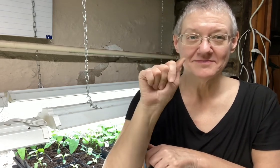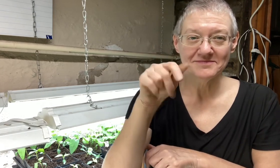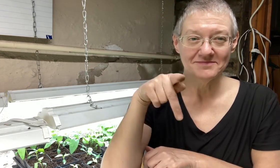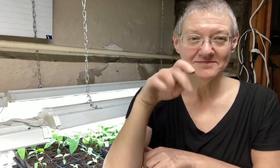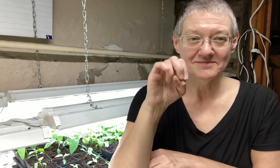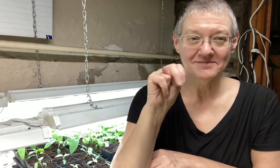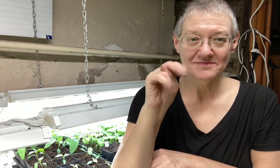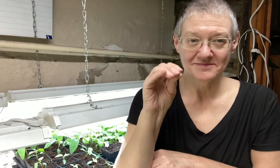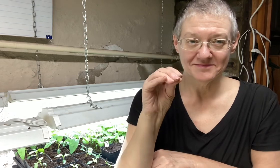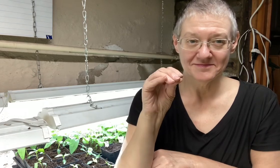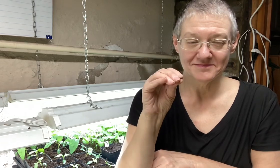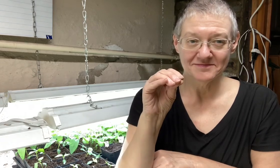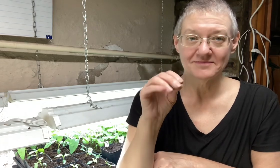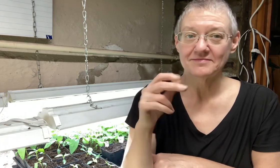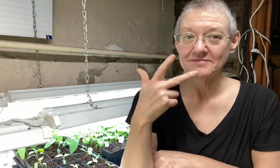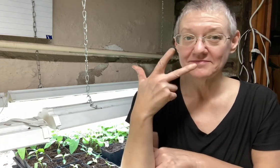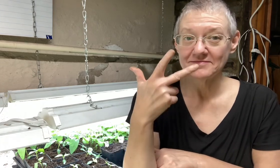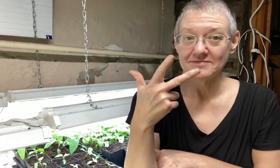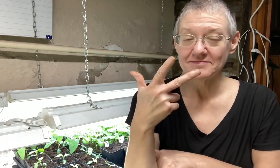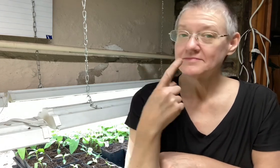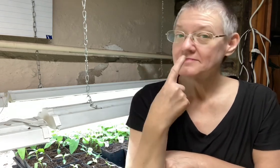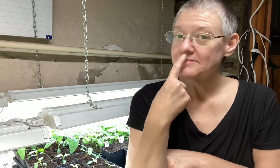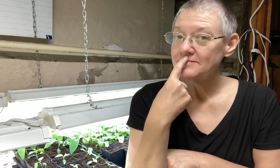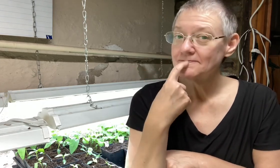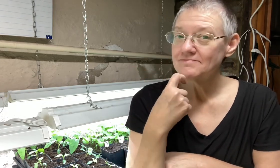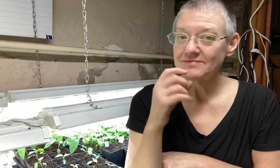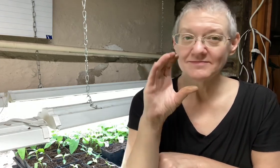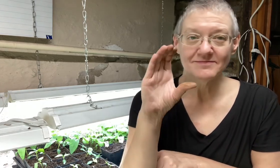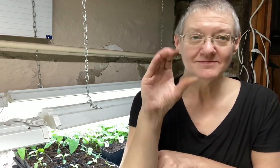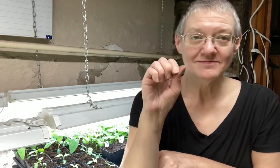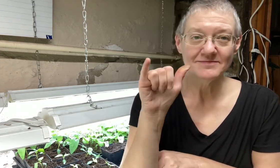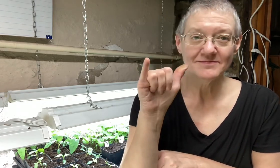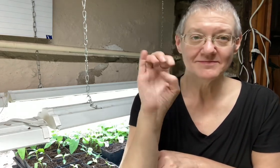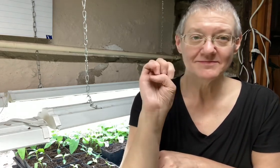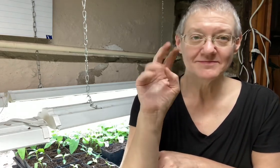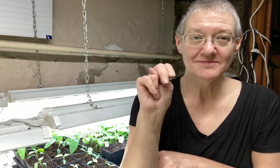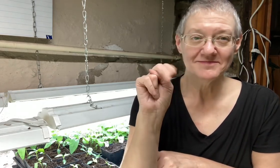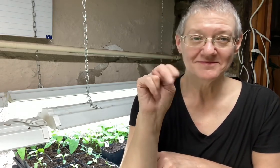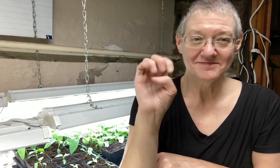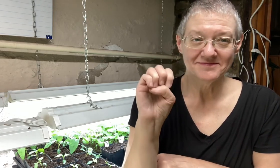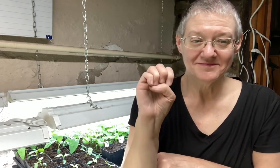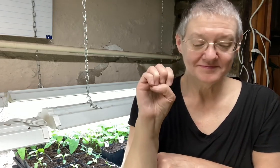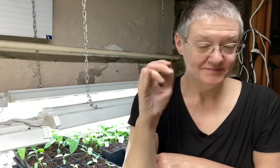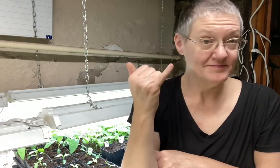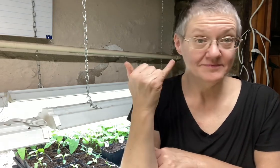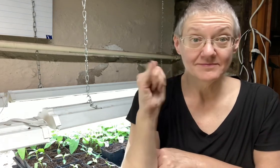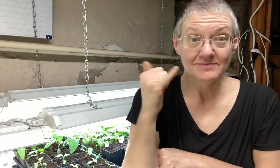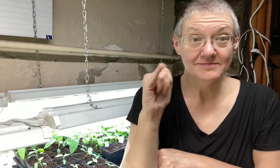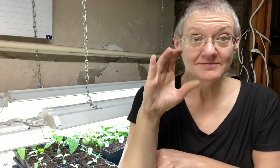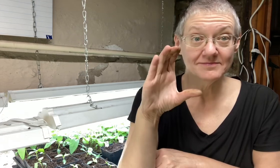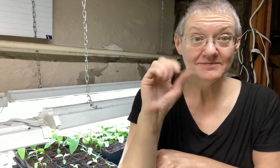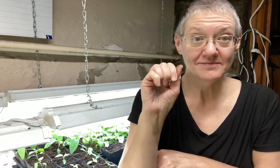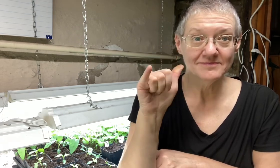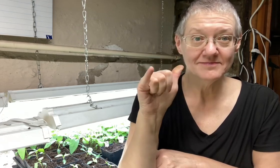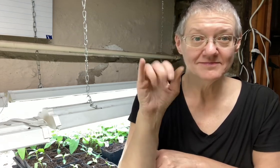So we have early jalapenos, and we have 3 red cayenne. The yellow